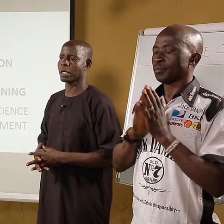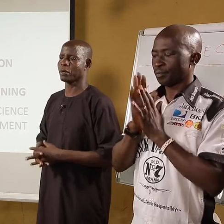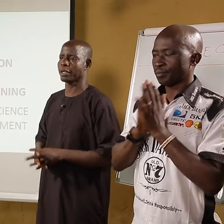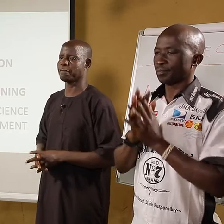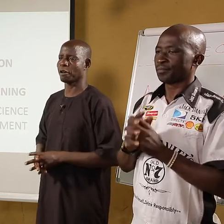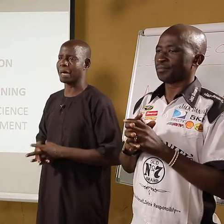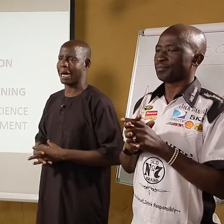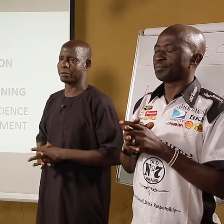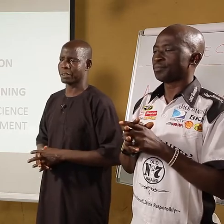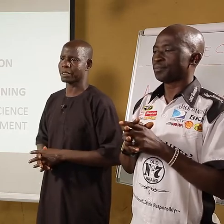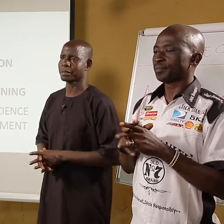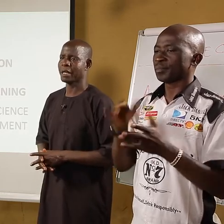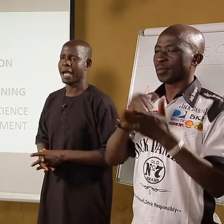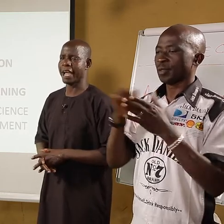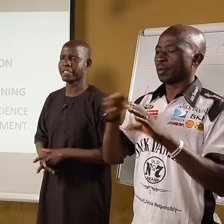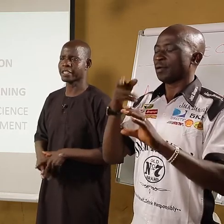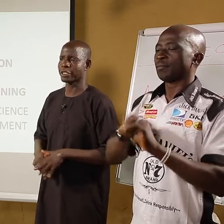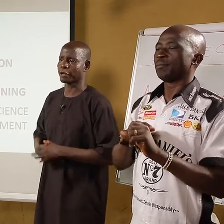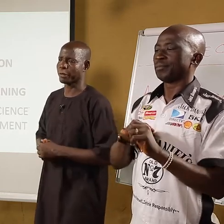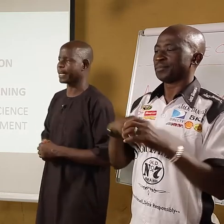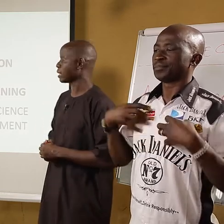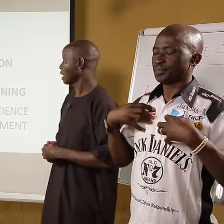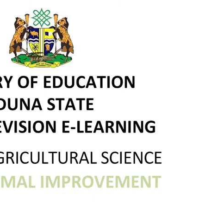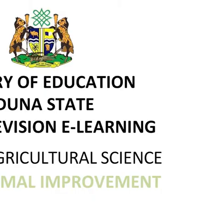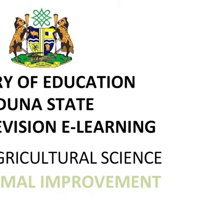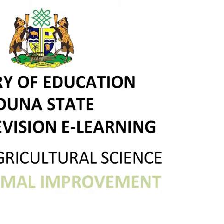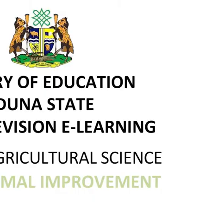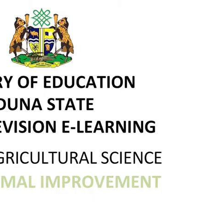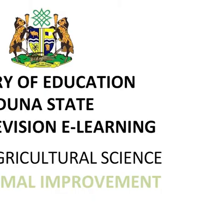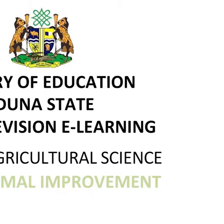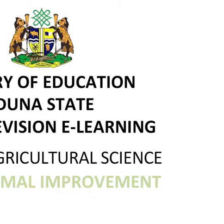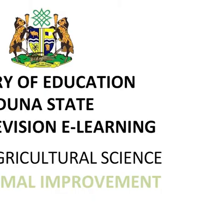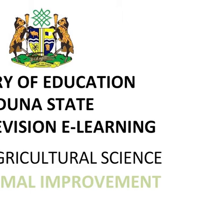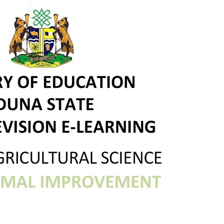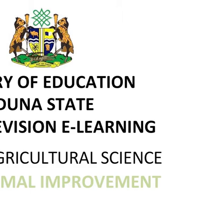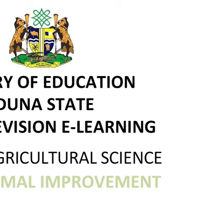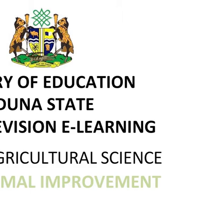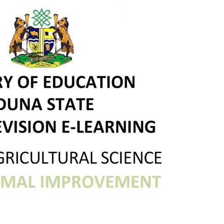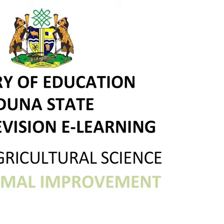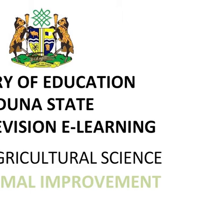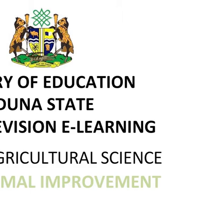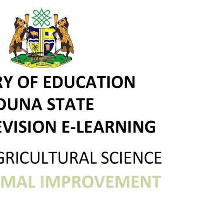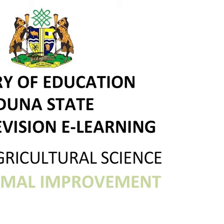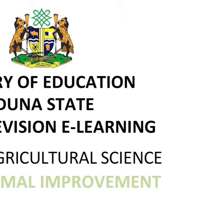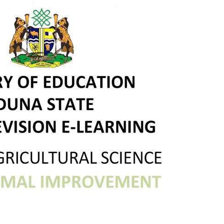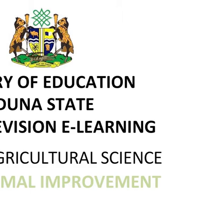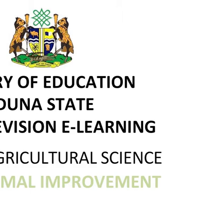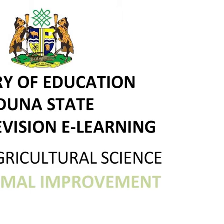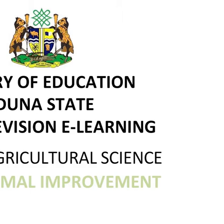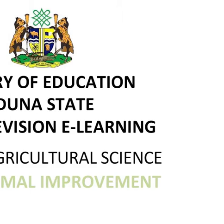discuss today will involve animals. Hence, the topic, animal improvement.